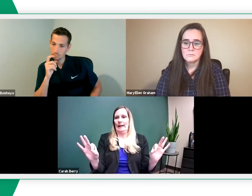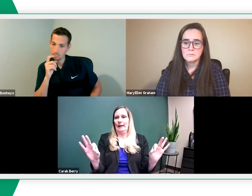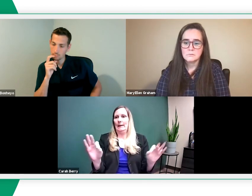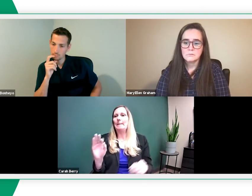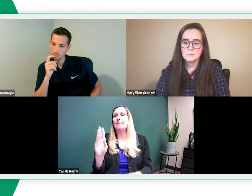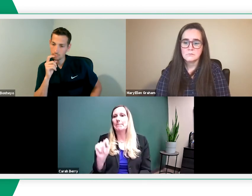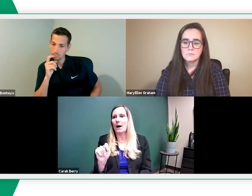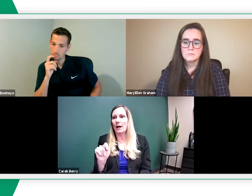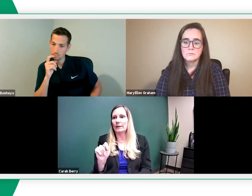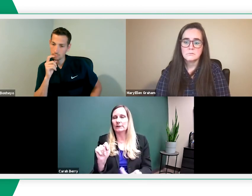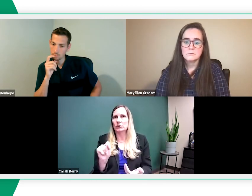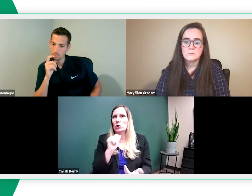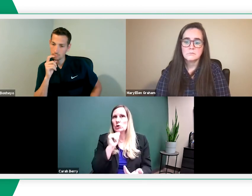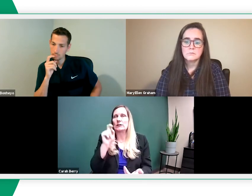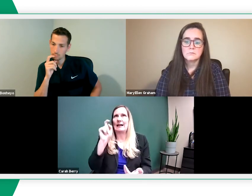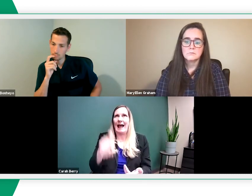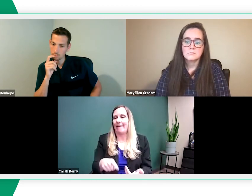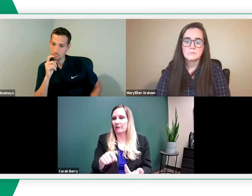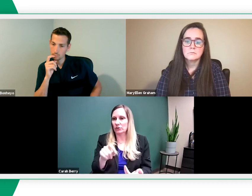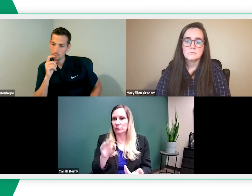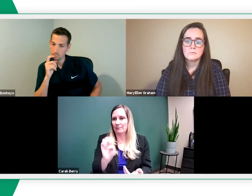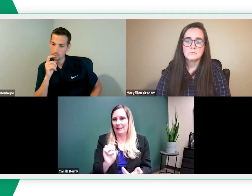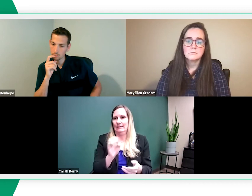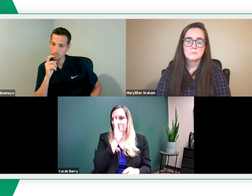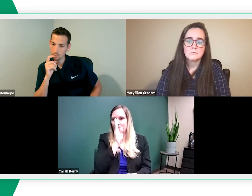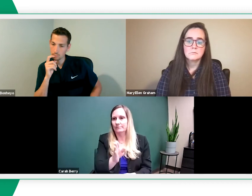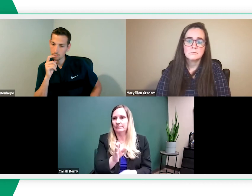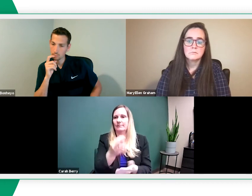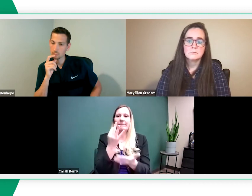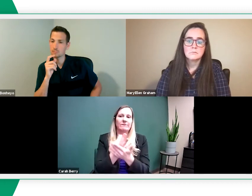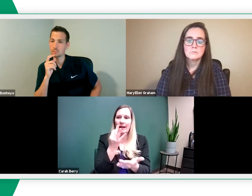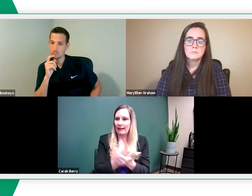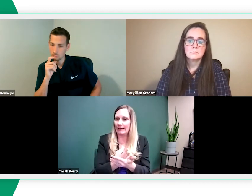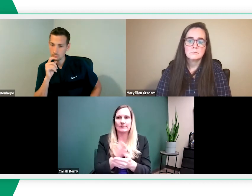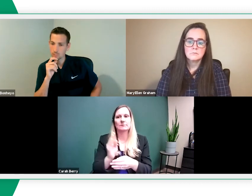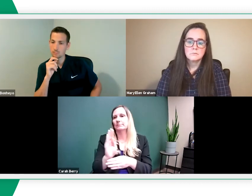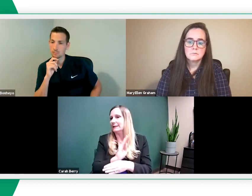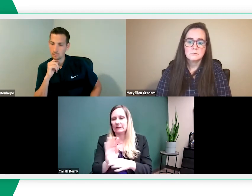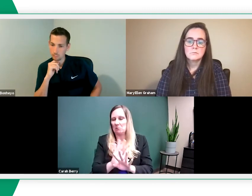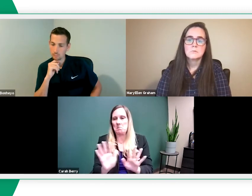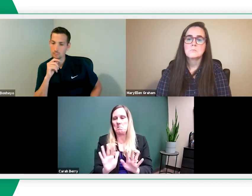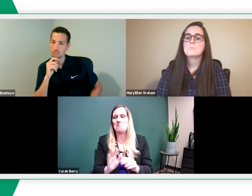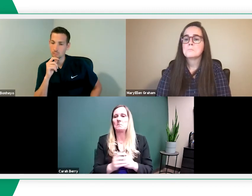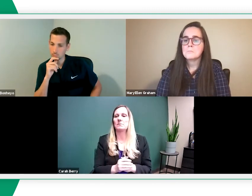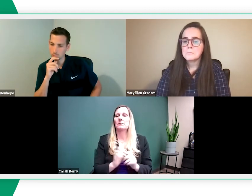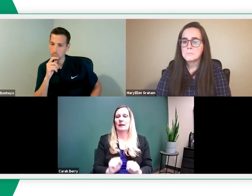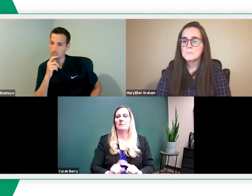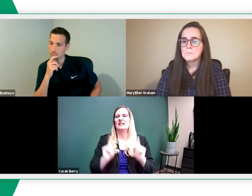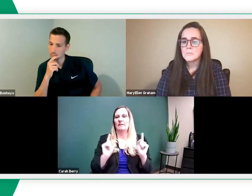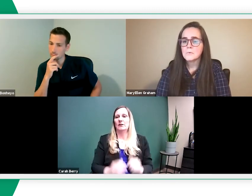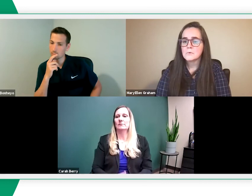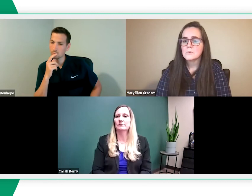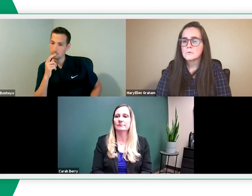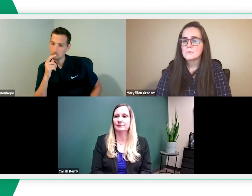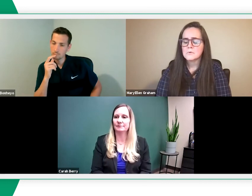you have to have a degree first of all, but it doesn't have to be a degree in finance